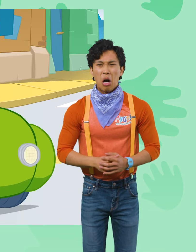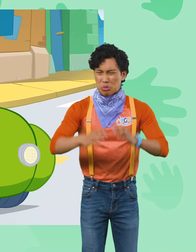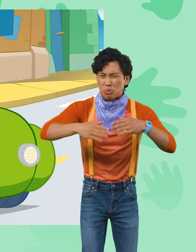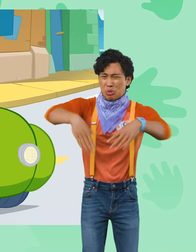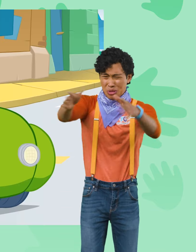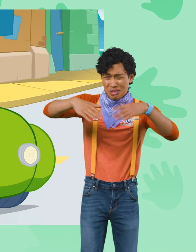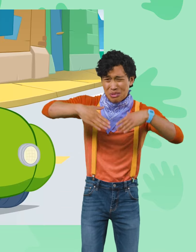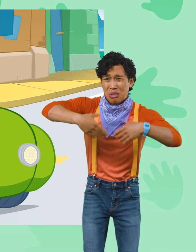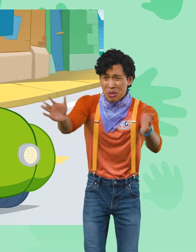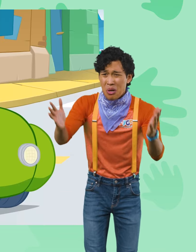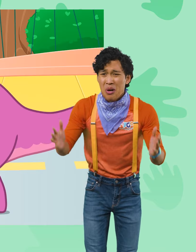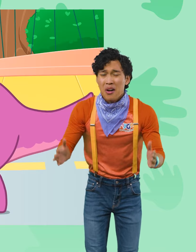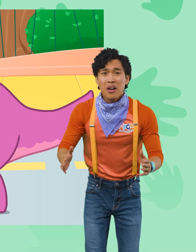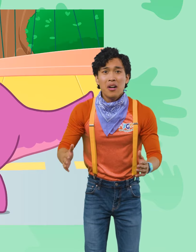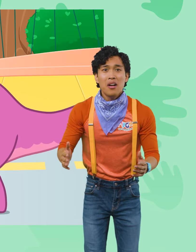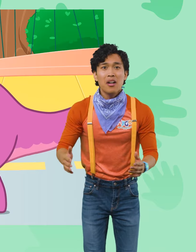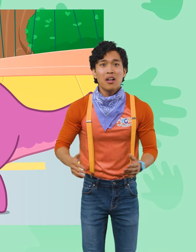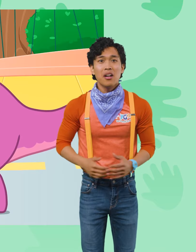Move over, buddy.